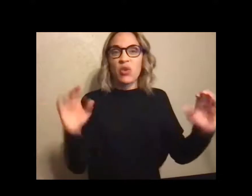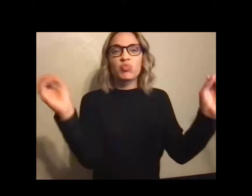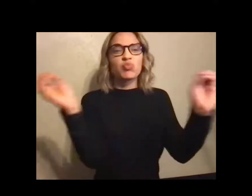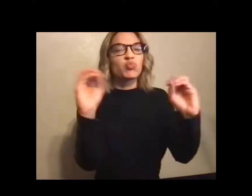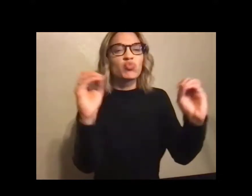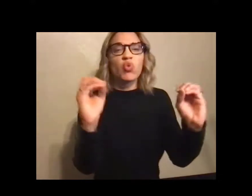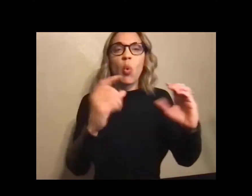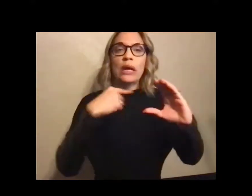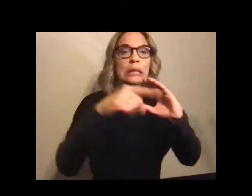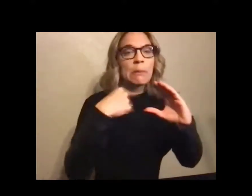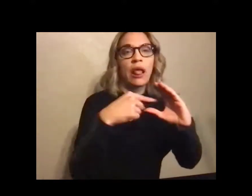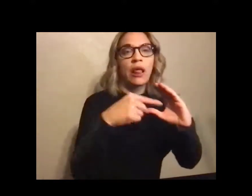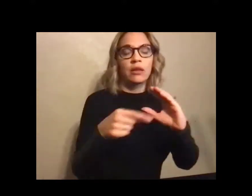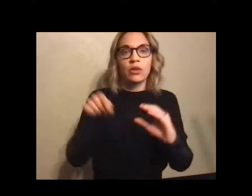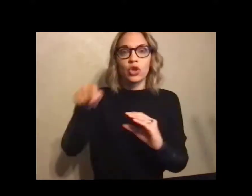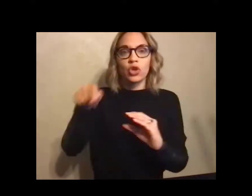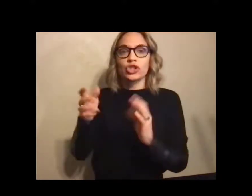program.